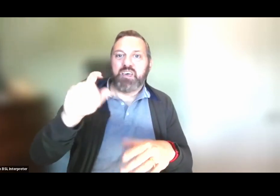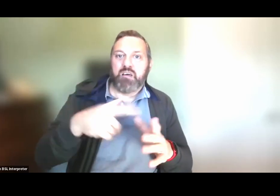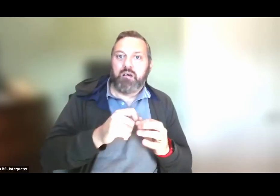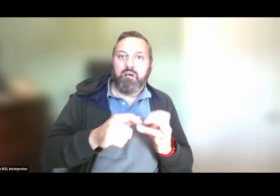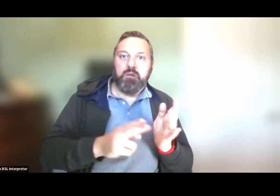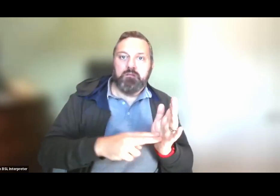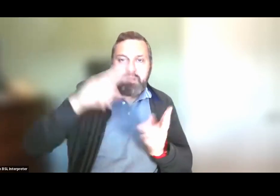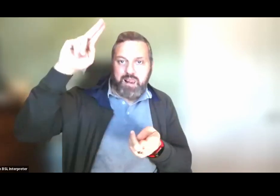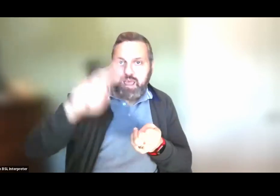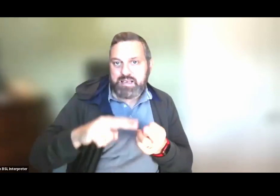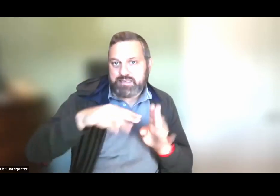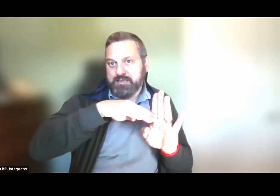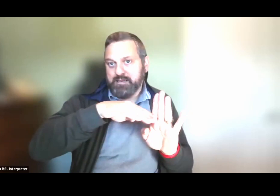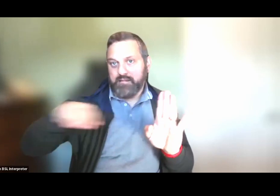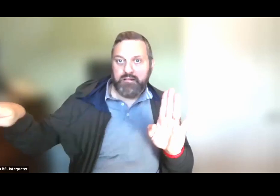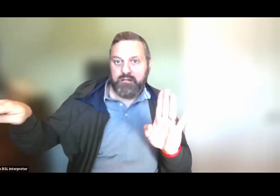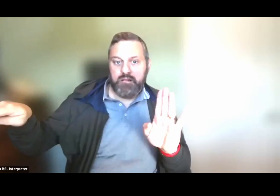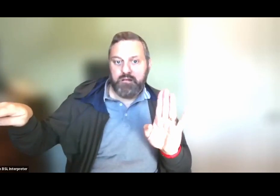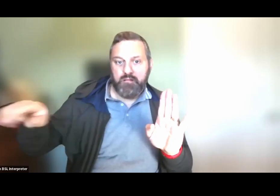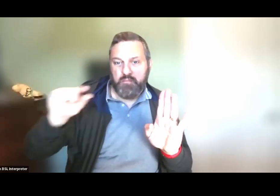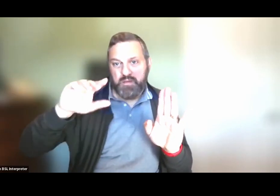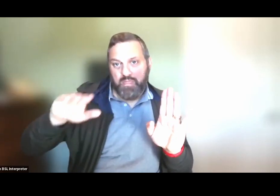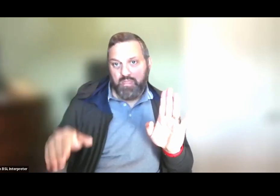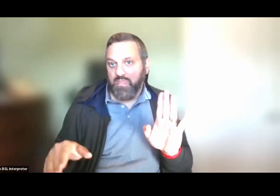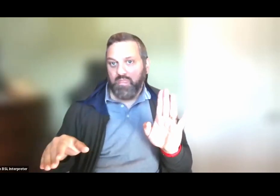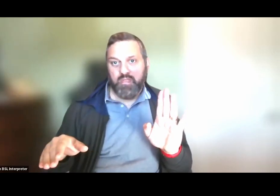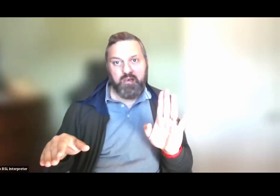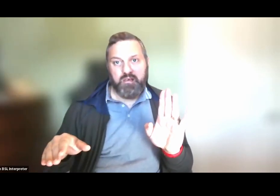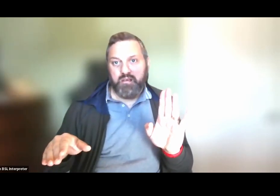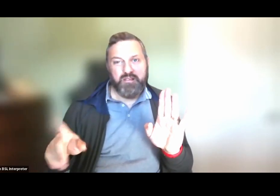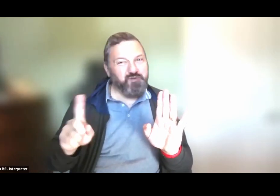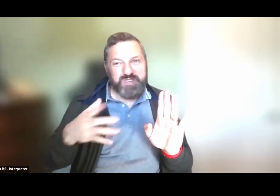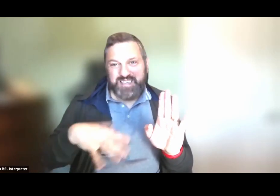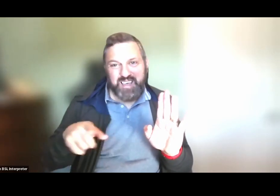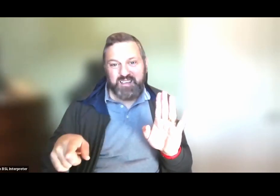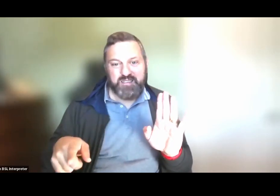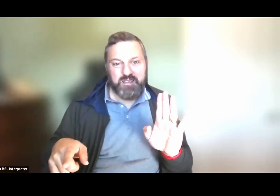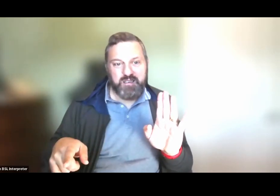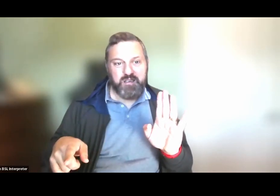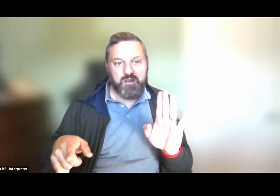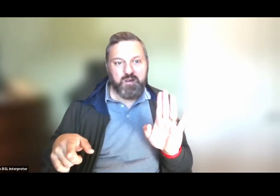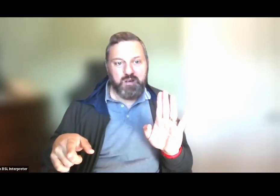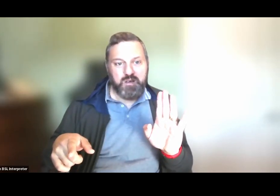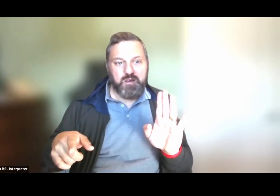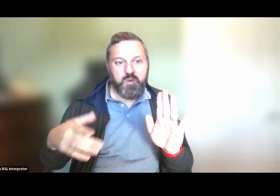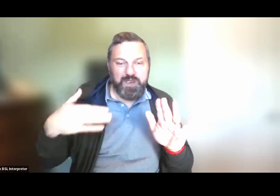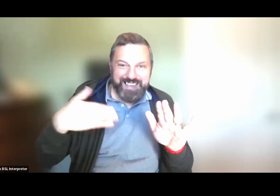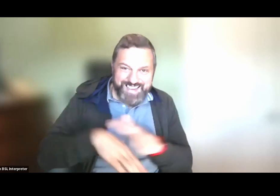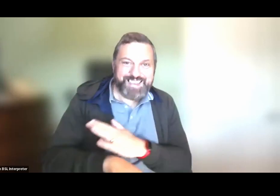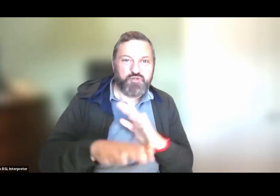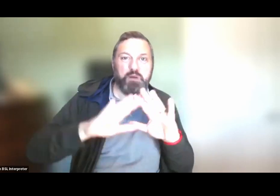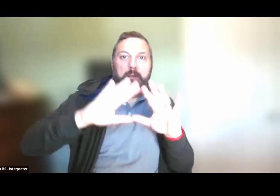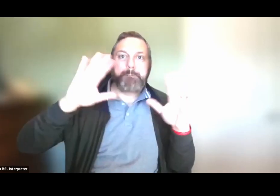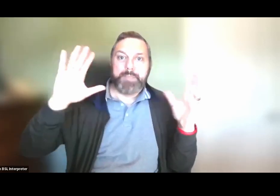emissions. But just a little bit of a reduction is nothing close to what we need, because we need to come back within planetary